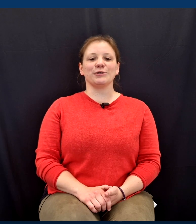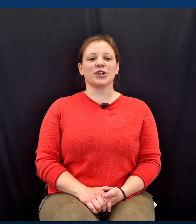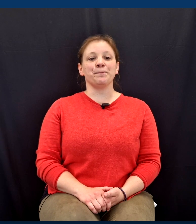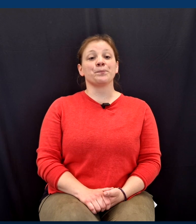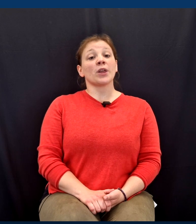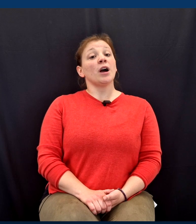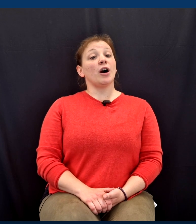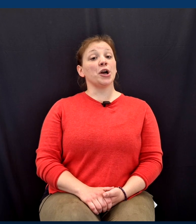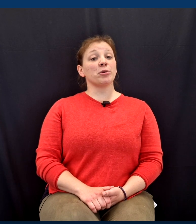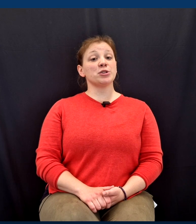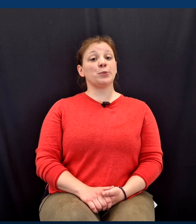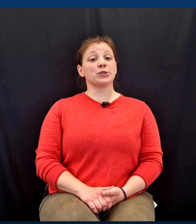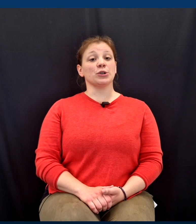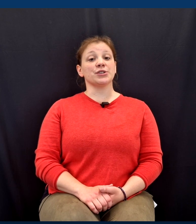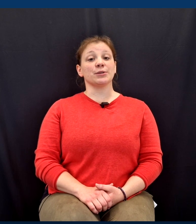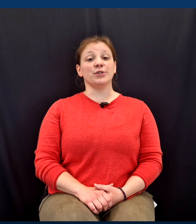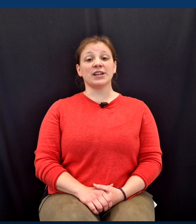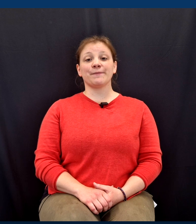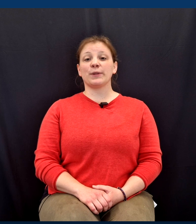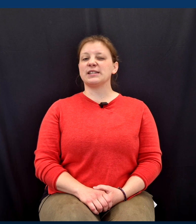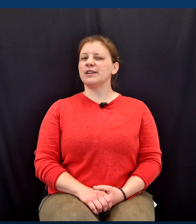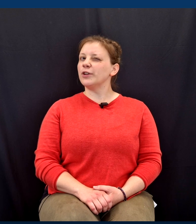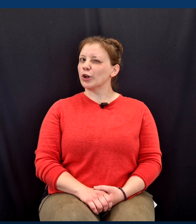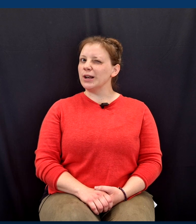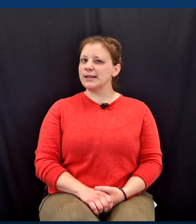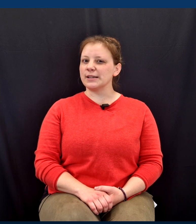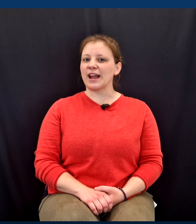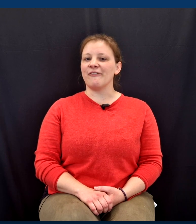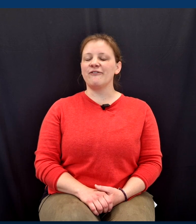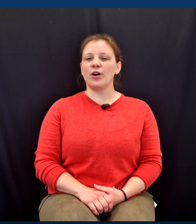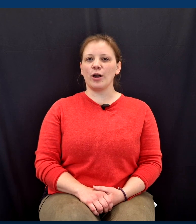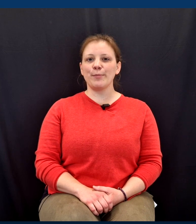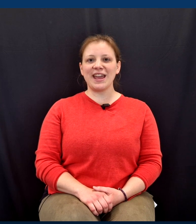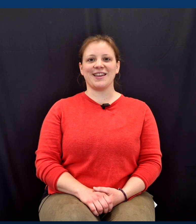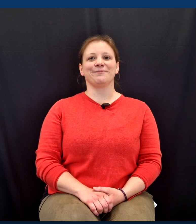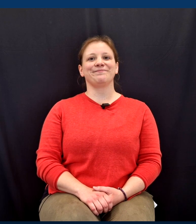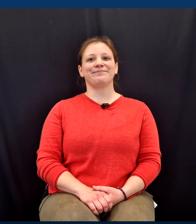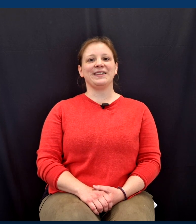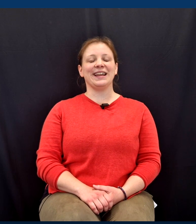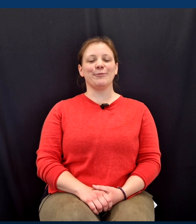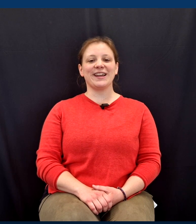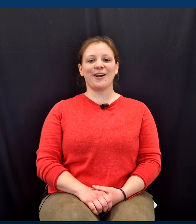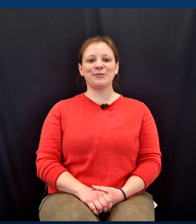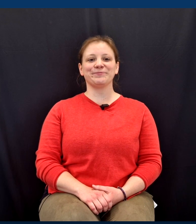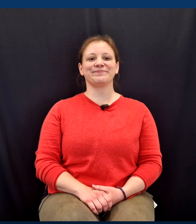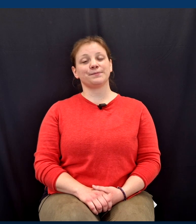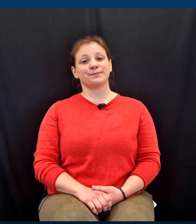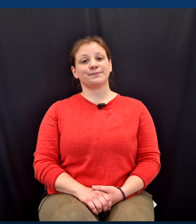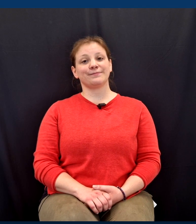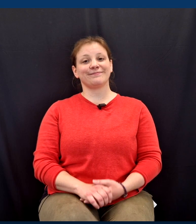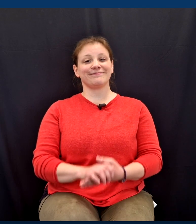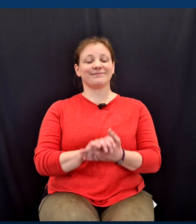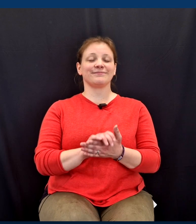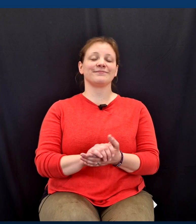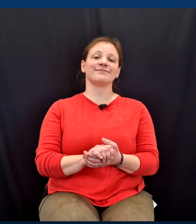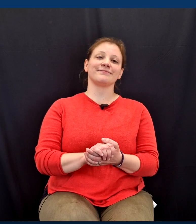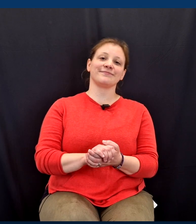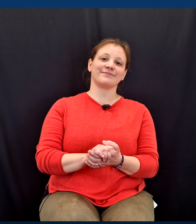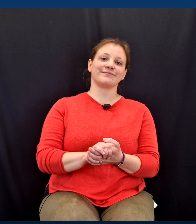Great, well done. I'm going to put on some music and see if you can listen and follow me. Here we go.